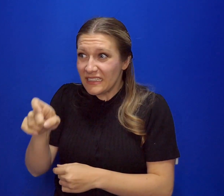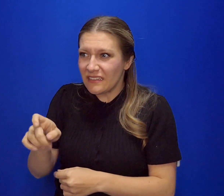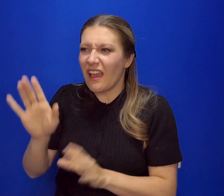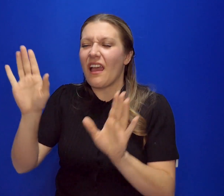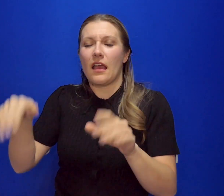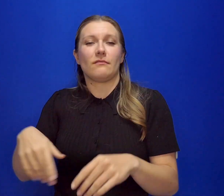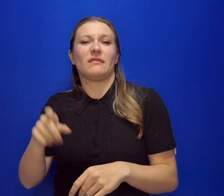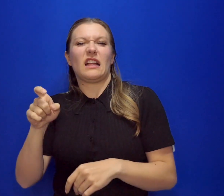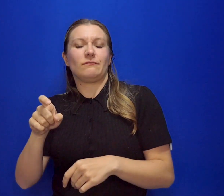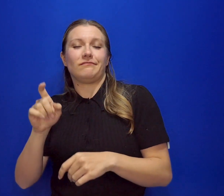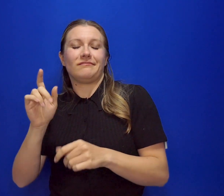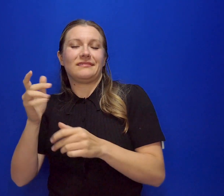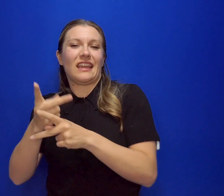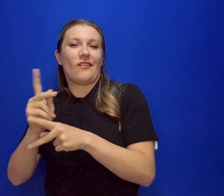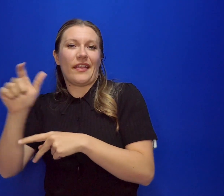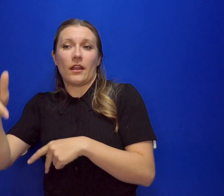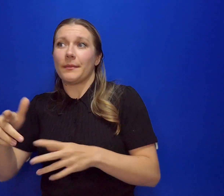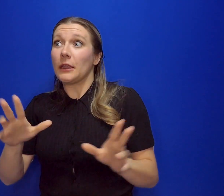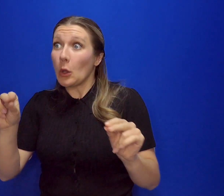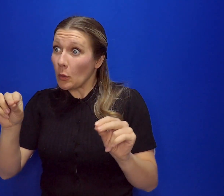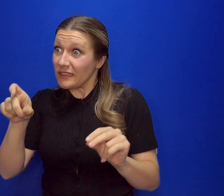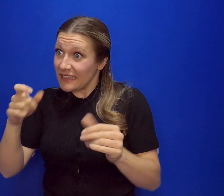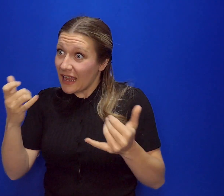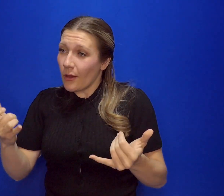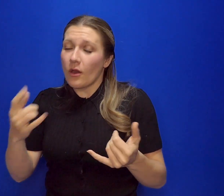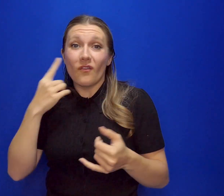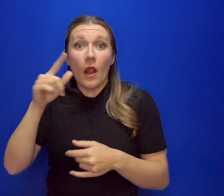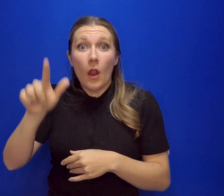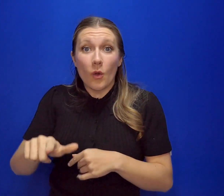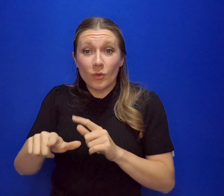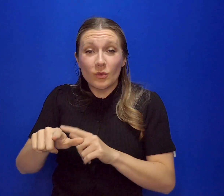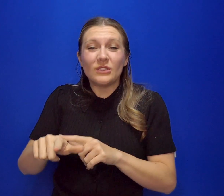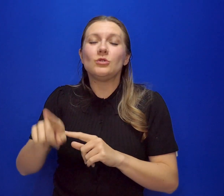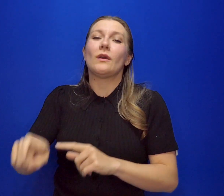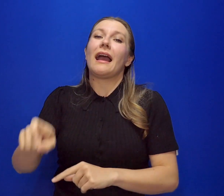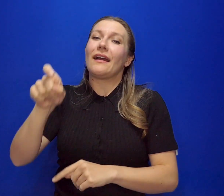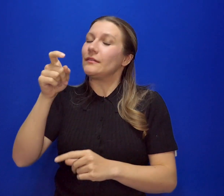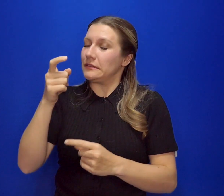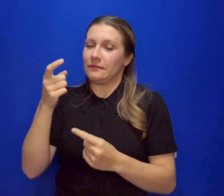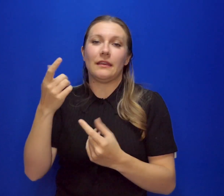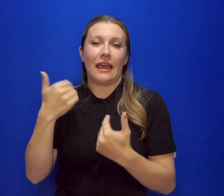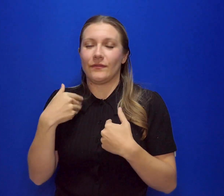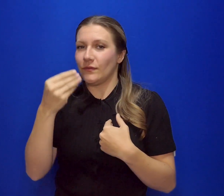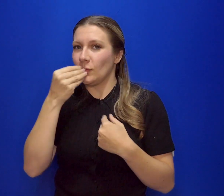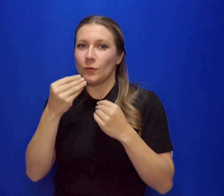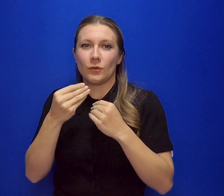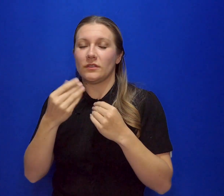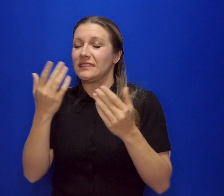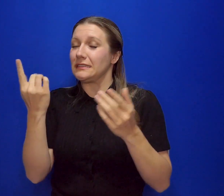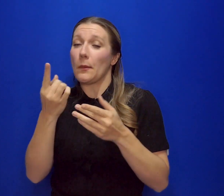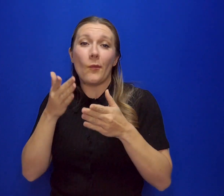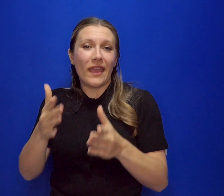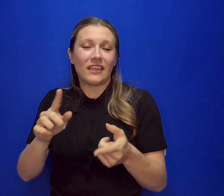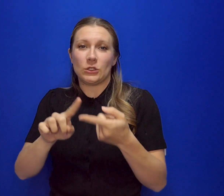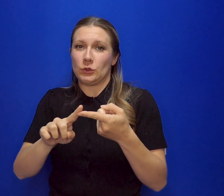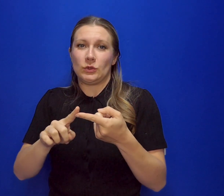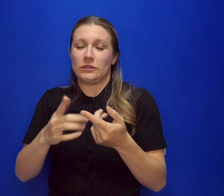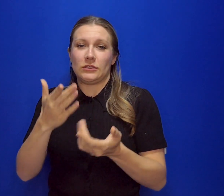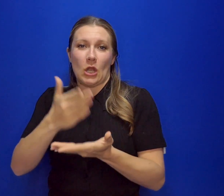no, but for lows, you have to have a way to stop a low with you. Yes. And not just one way,